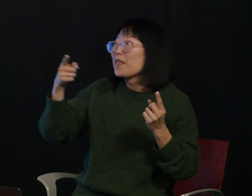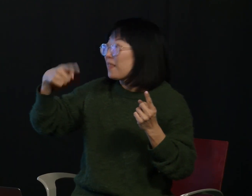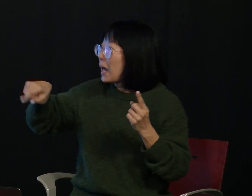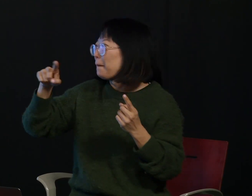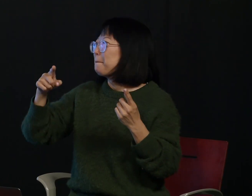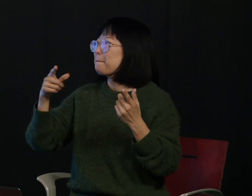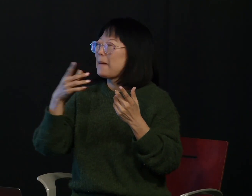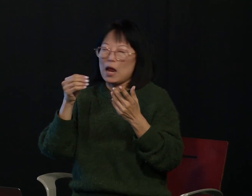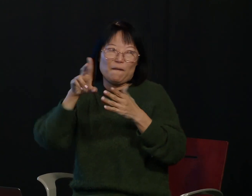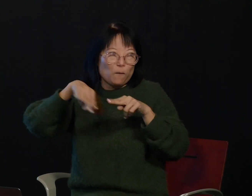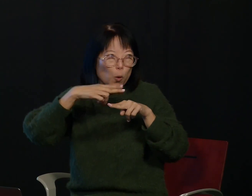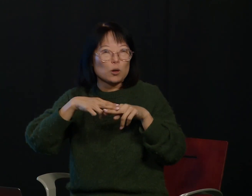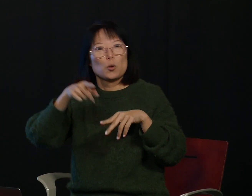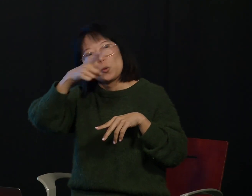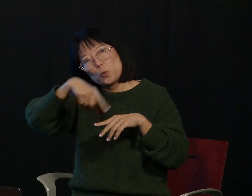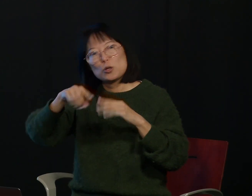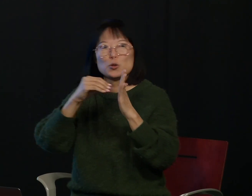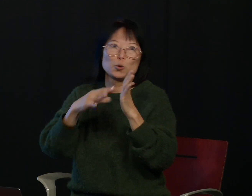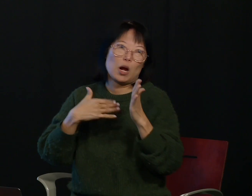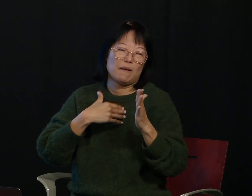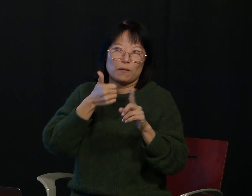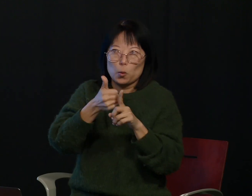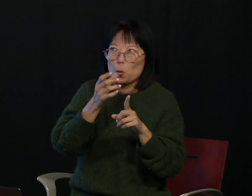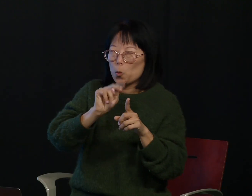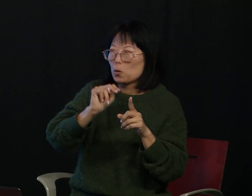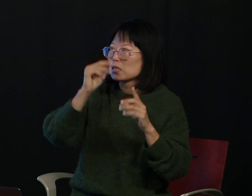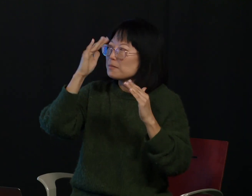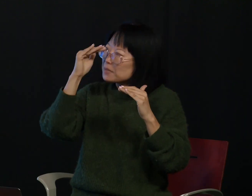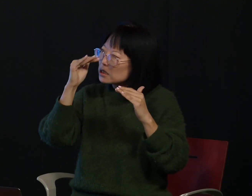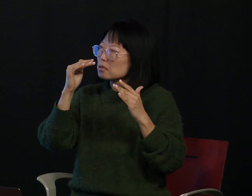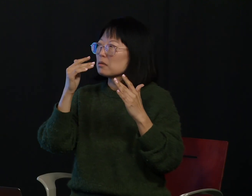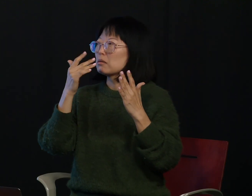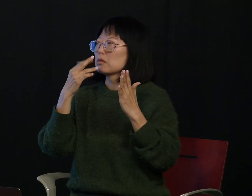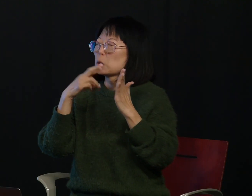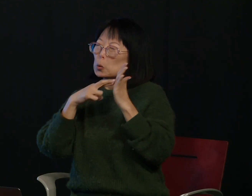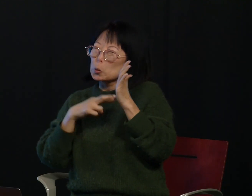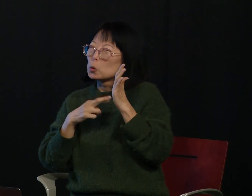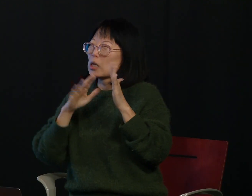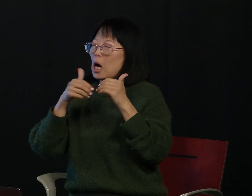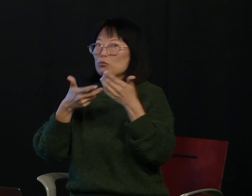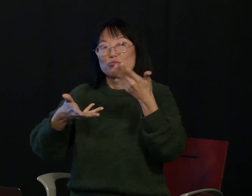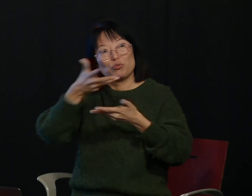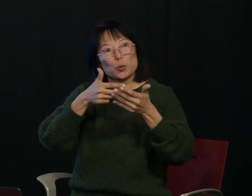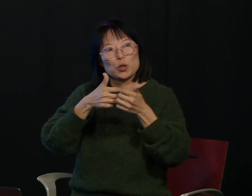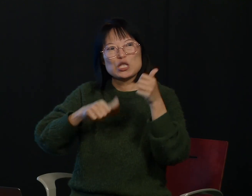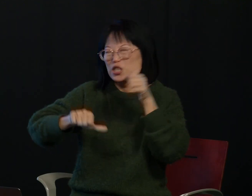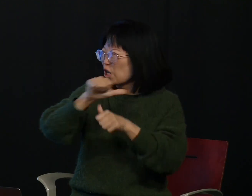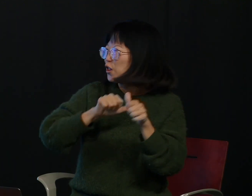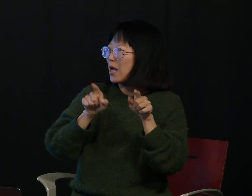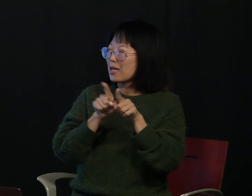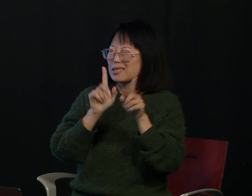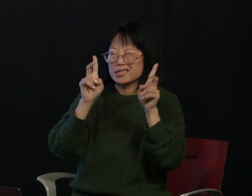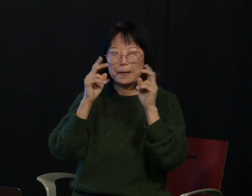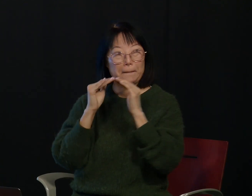them. And of course, then, as students, you have your own expectations, the rules of how to interact with one another and your